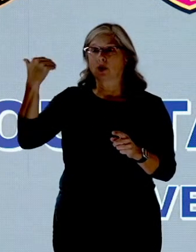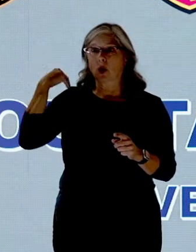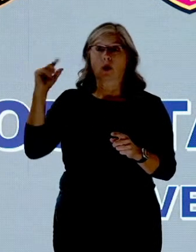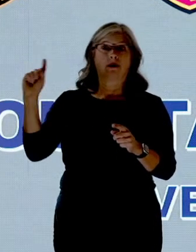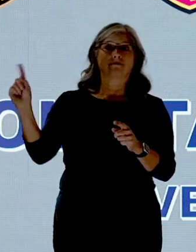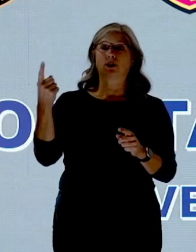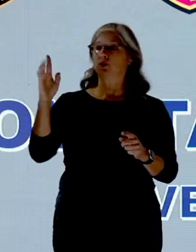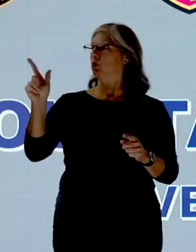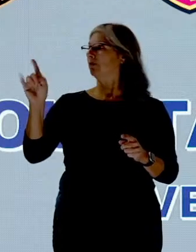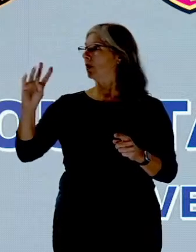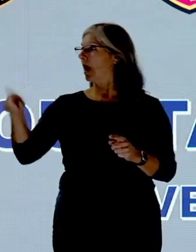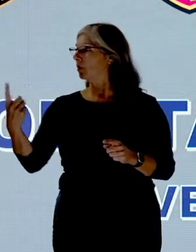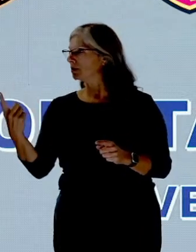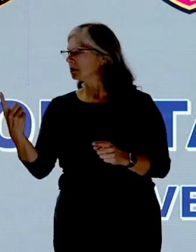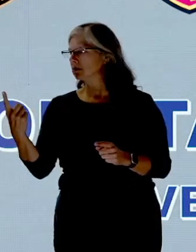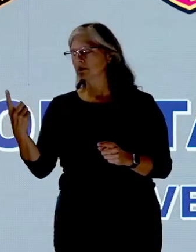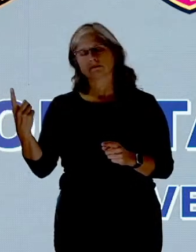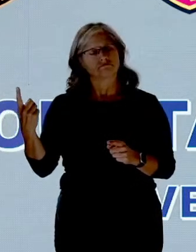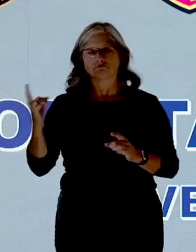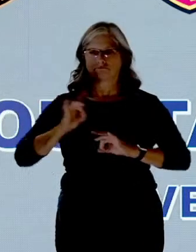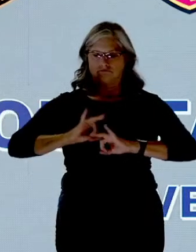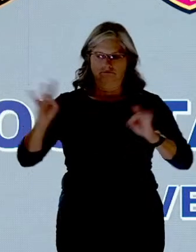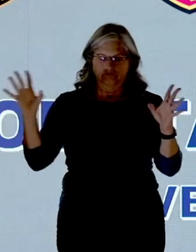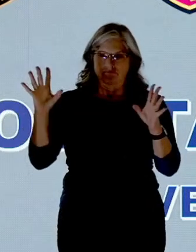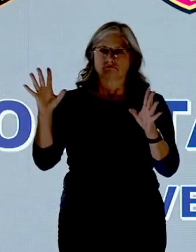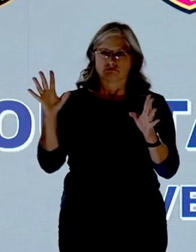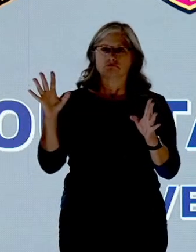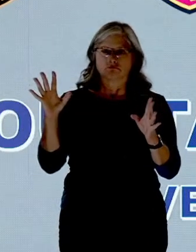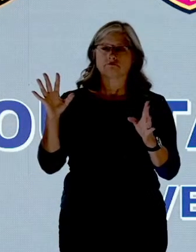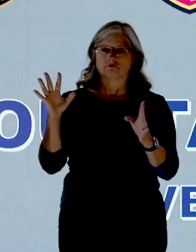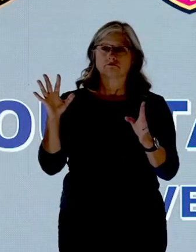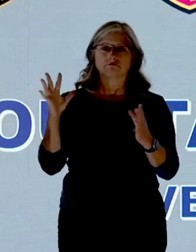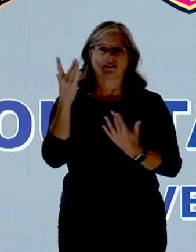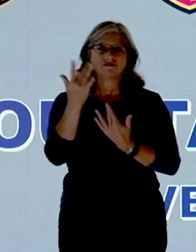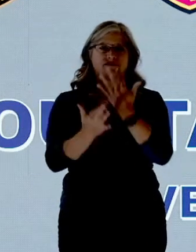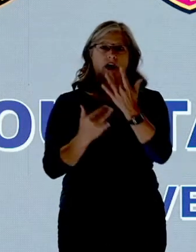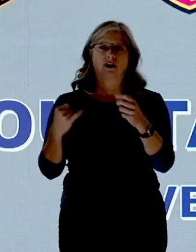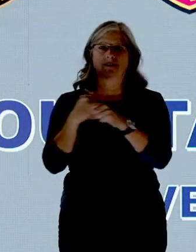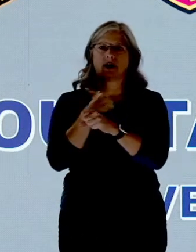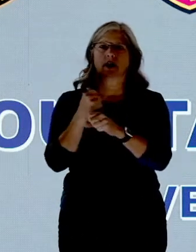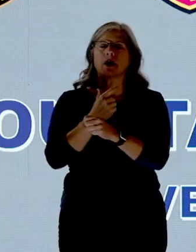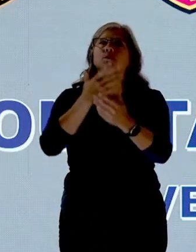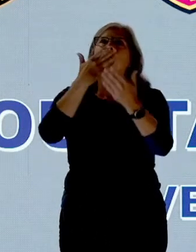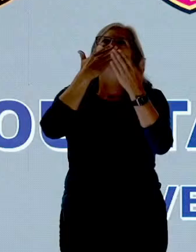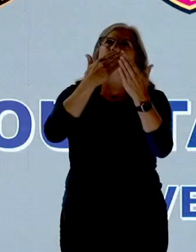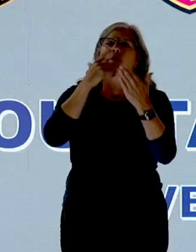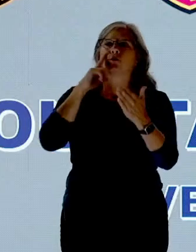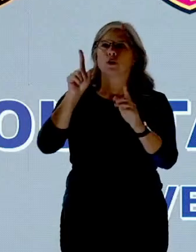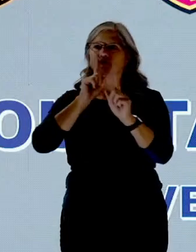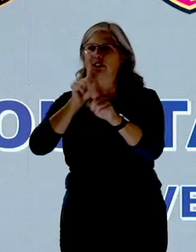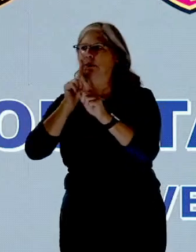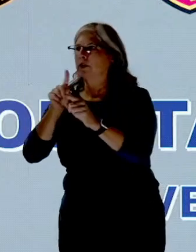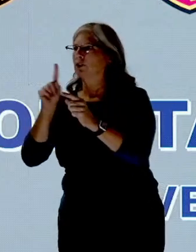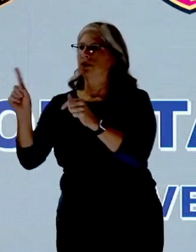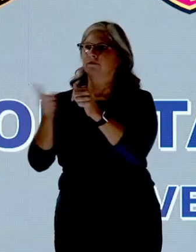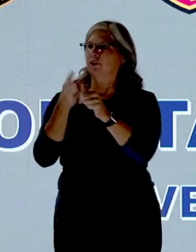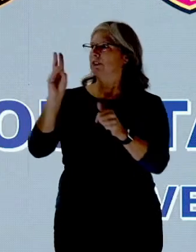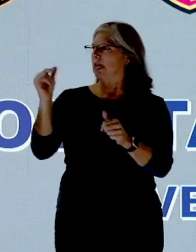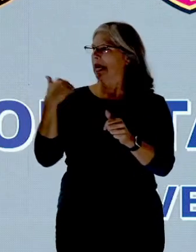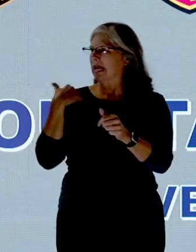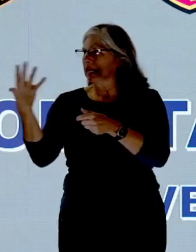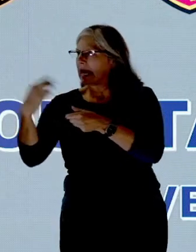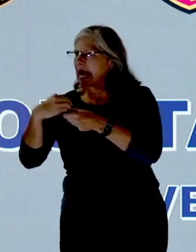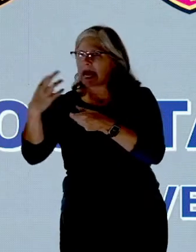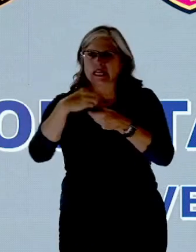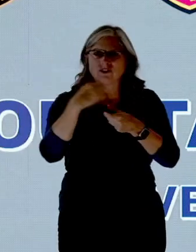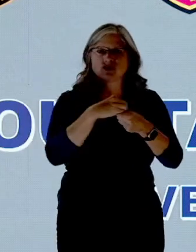first 24 hours of this was a significant extreme firefight. I am so grateful for the responders here the first day that were engaged in